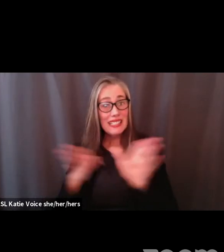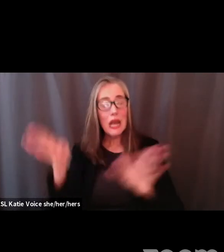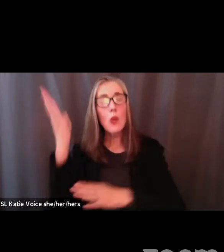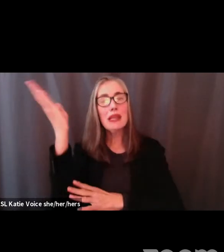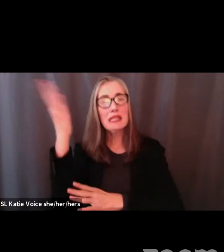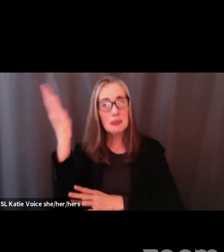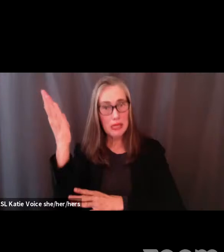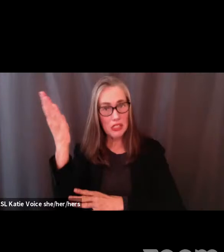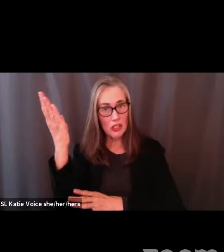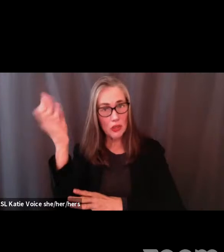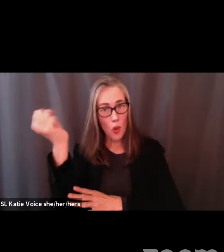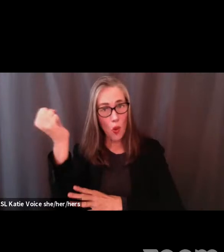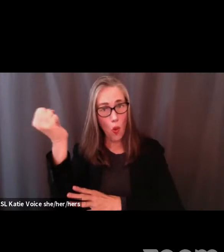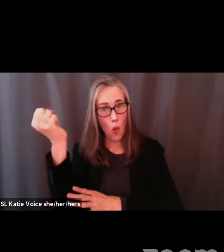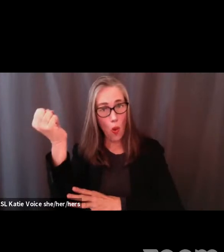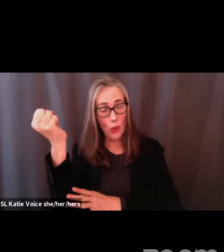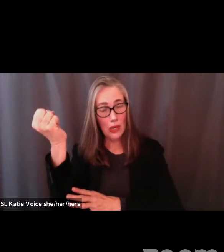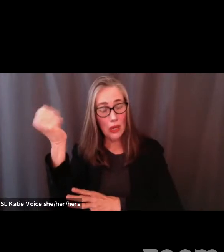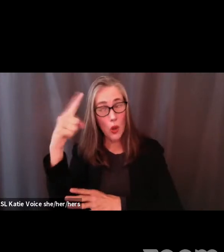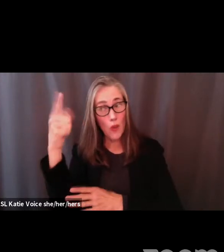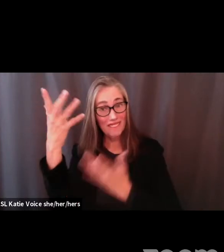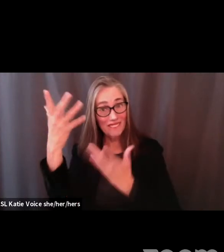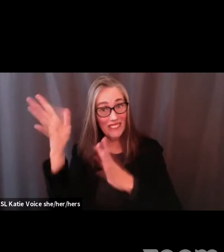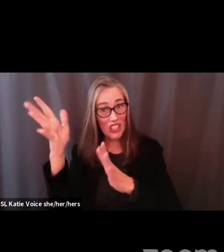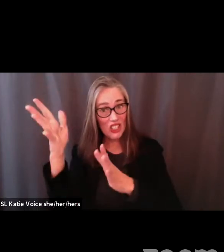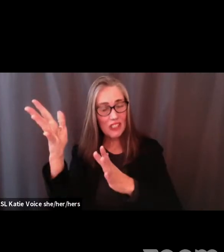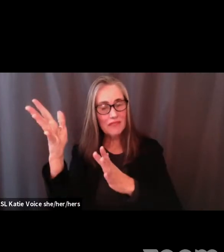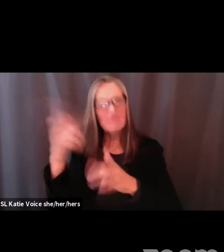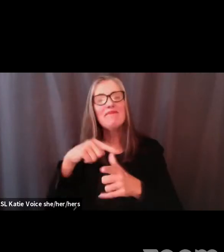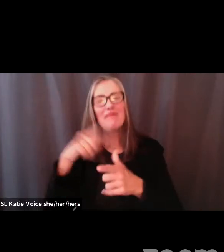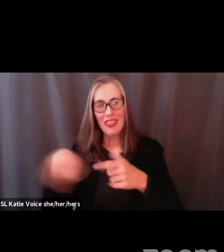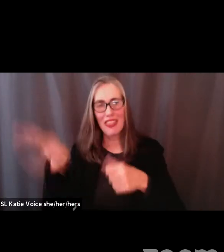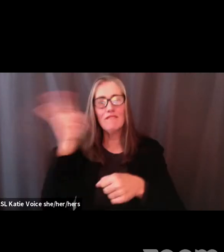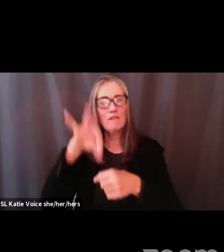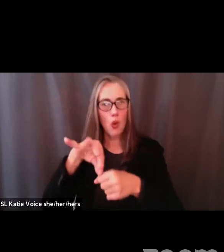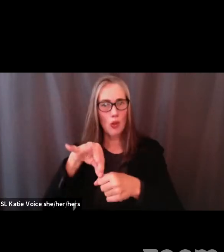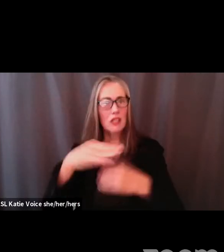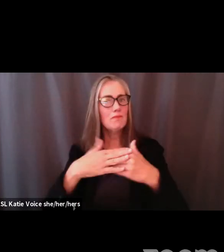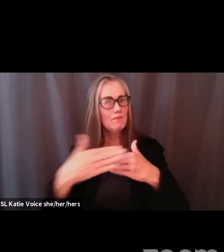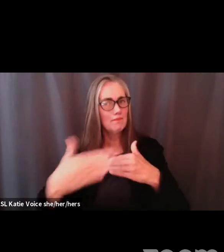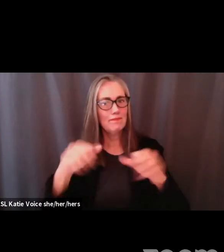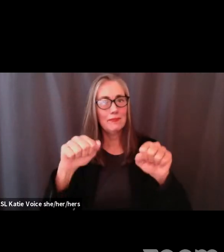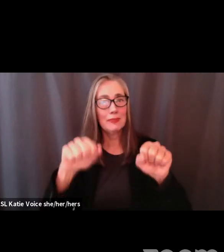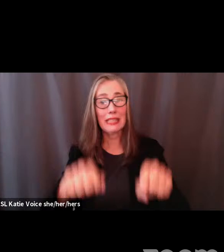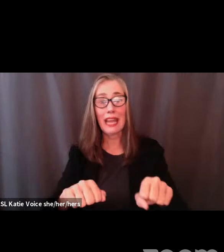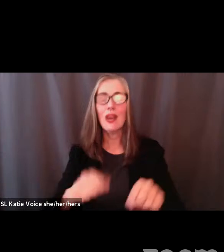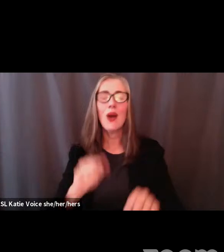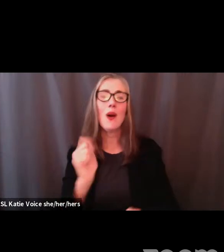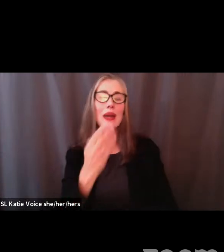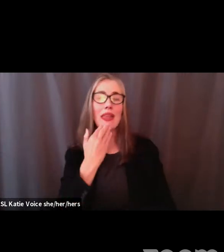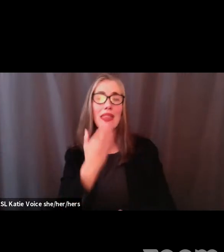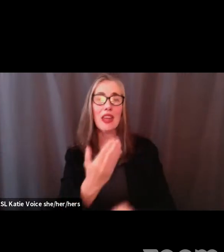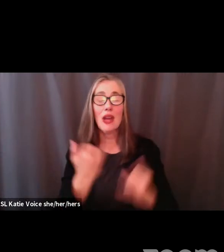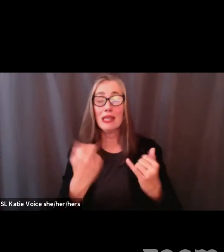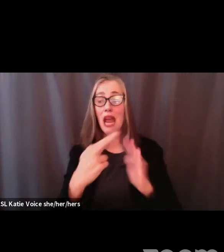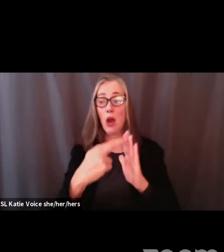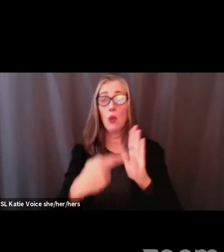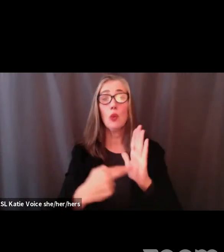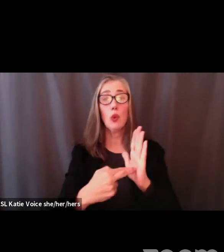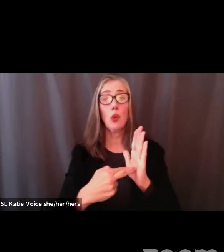Okay, thank you. Okay, at this time, the rules are before us.